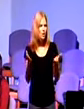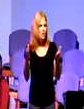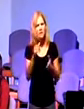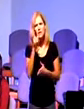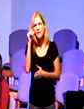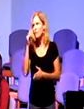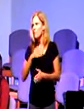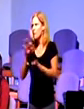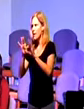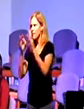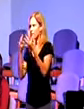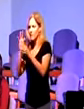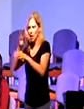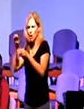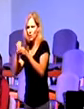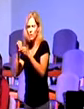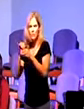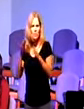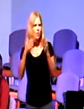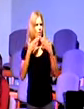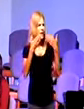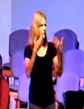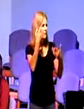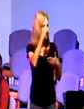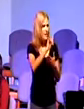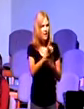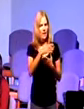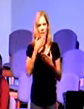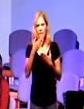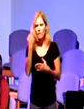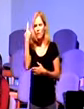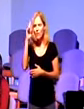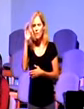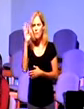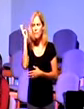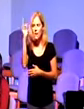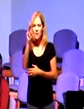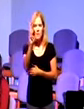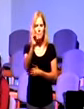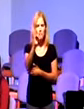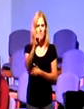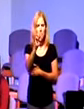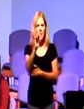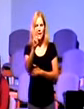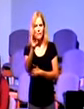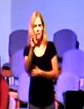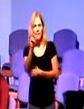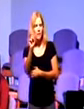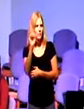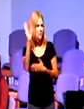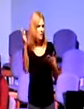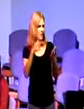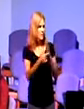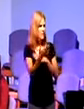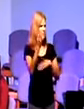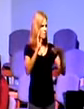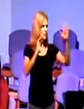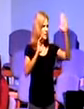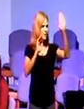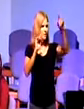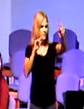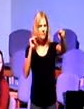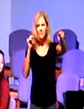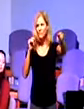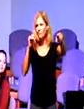my family included. And we're so grateful for that. So grateful for Pastor Mike Batis, who is here with us this morning. If you could just raise your hand just so they can